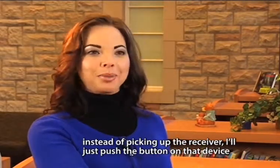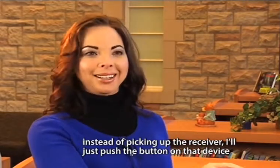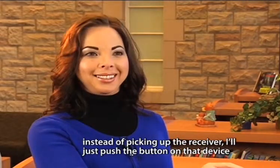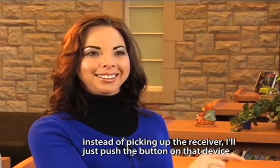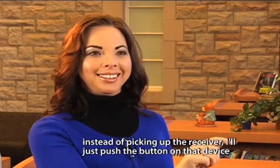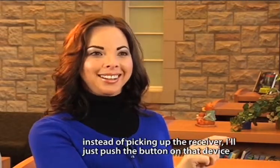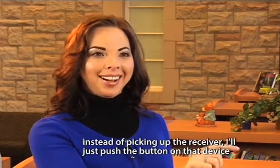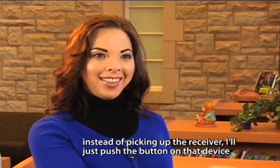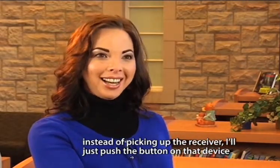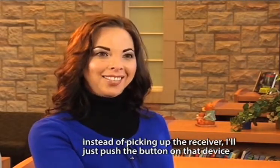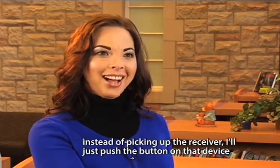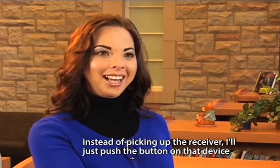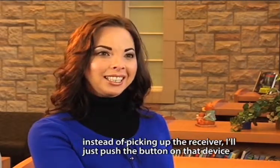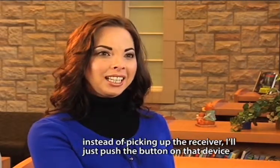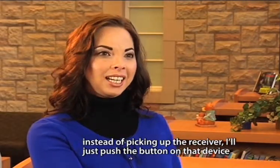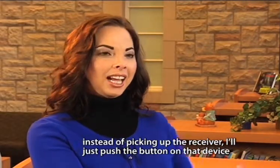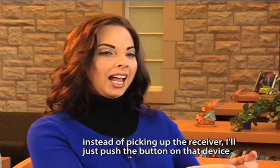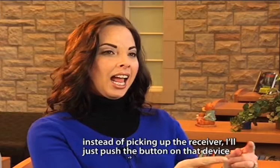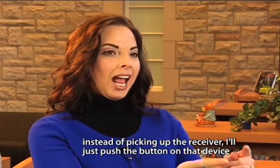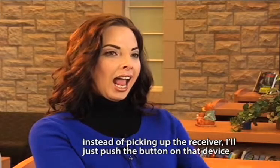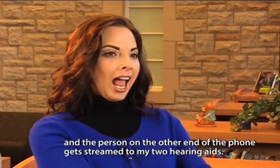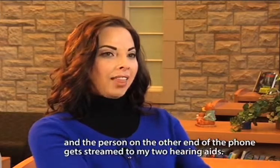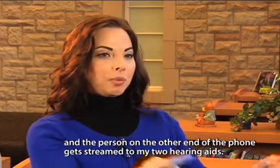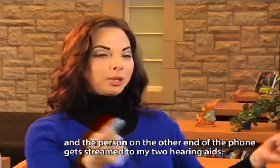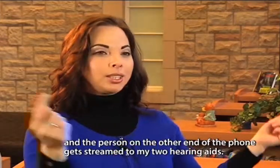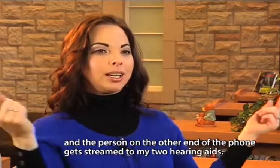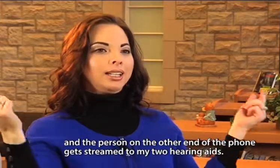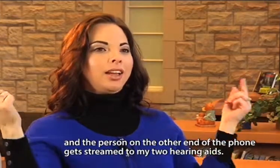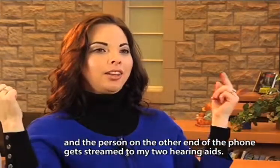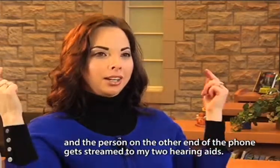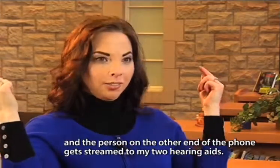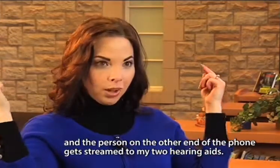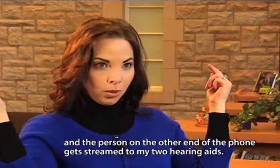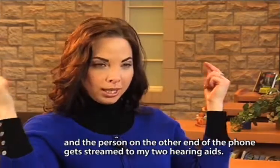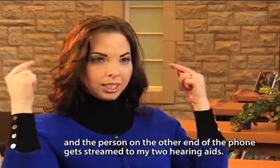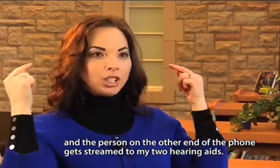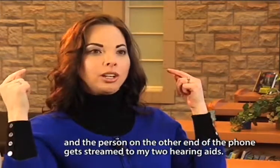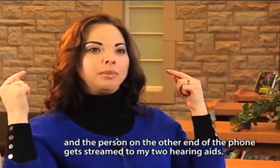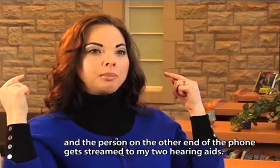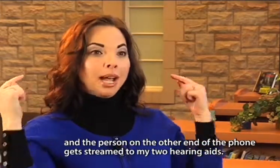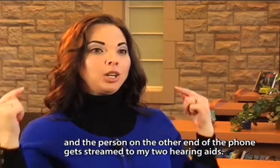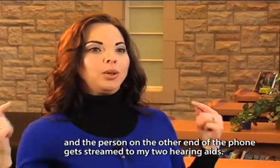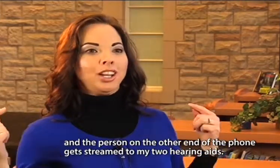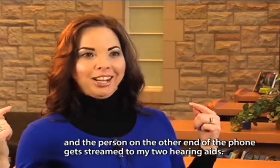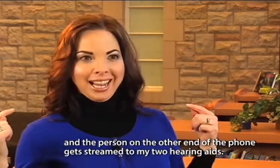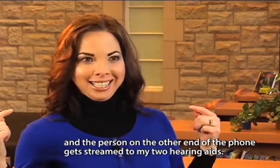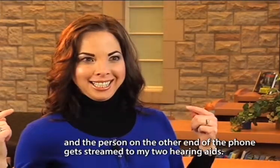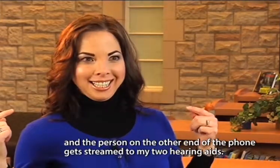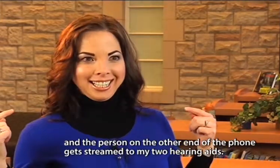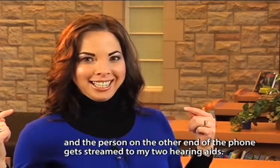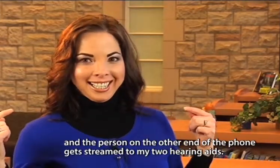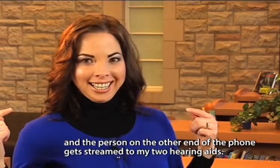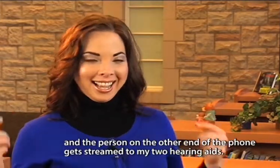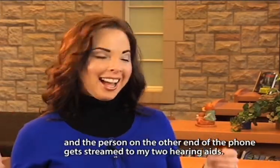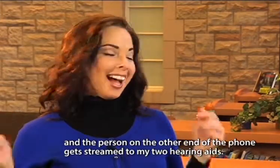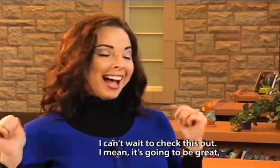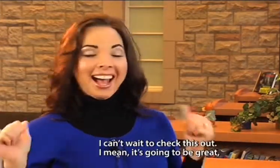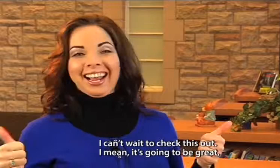button on that device, and the person on the other end of the phone gets streamed to my two hearing aids. I